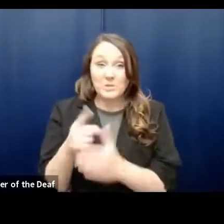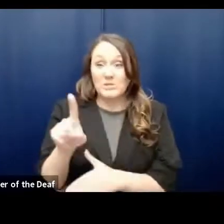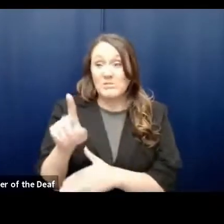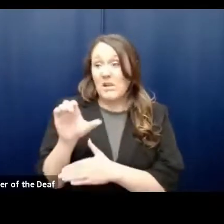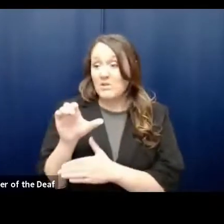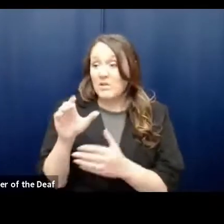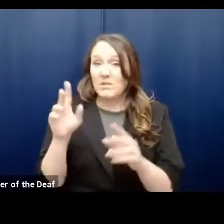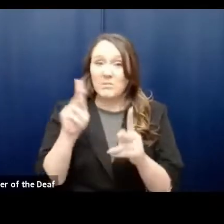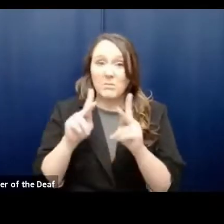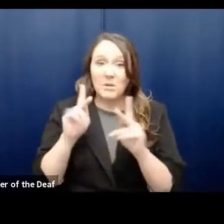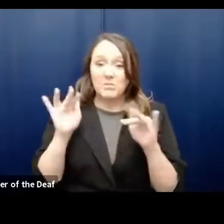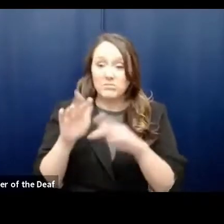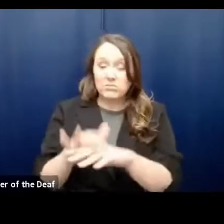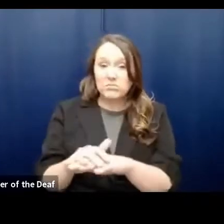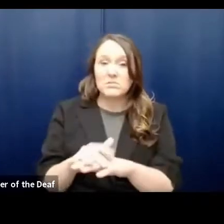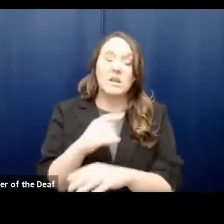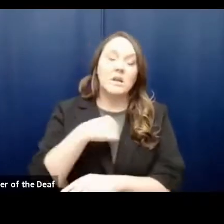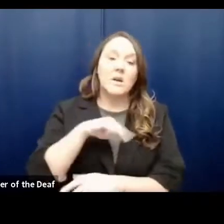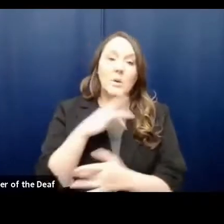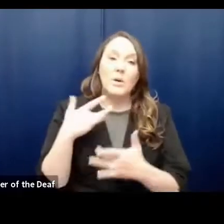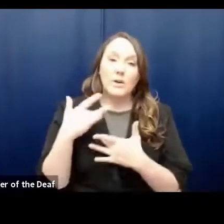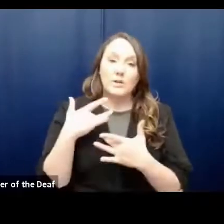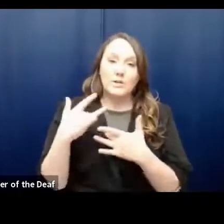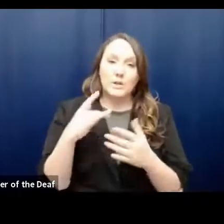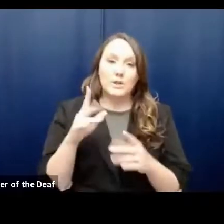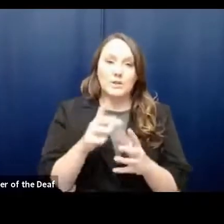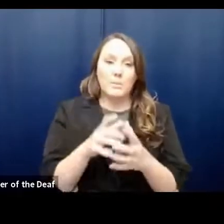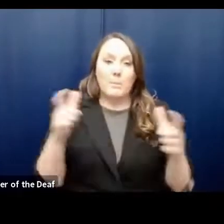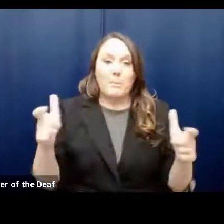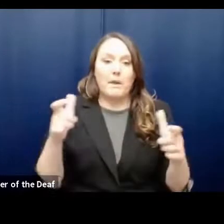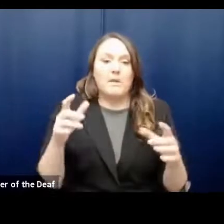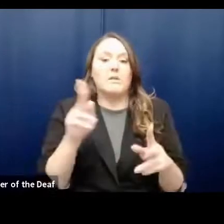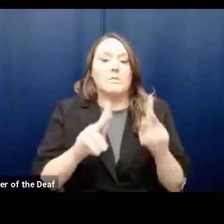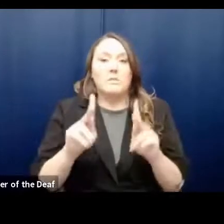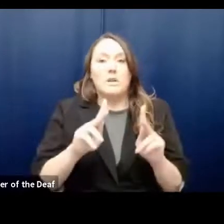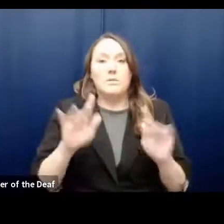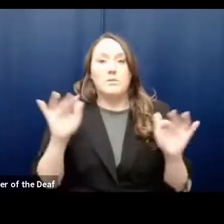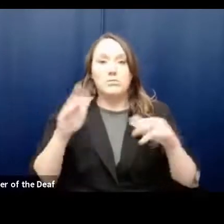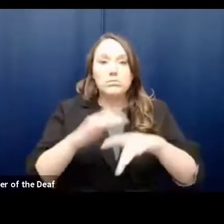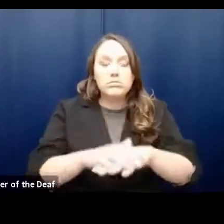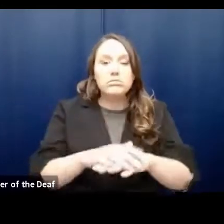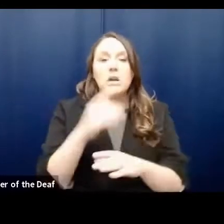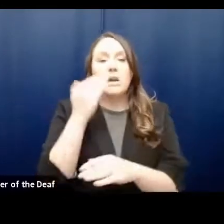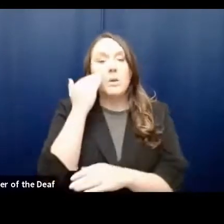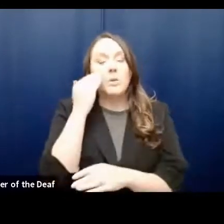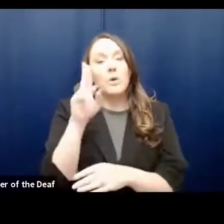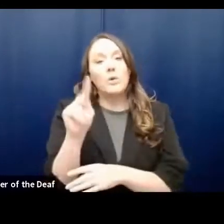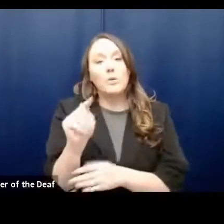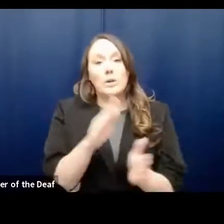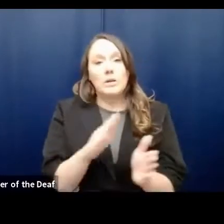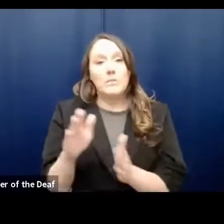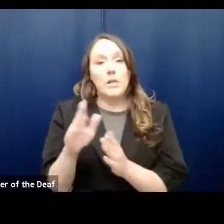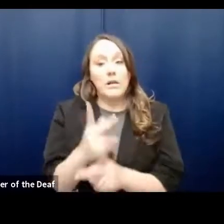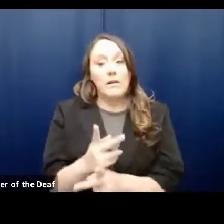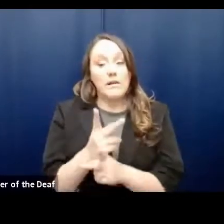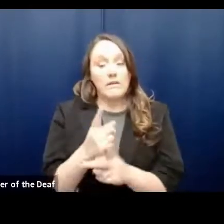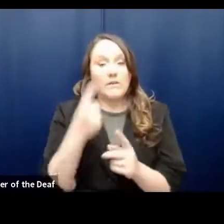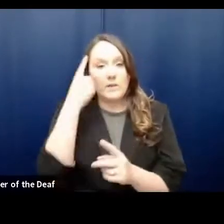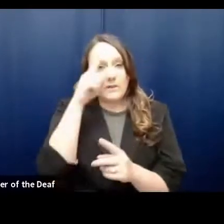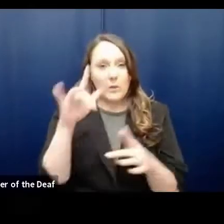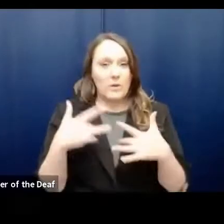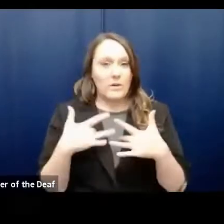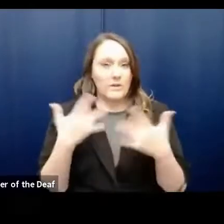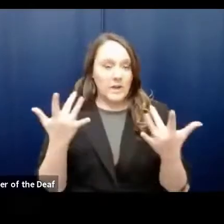We certainly have concerns about large gatherings, and we know that UT has planned carefully for these events,